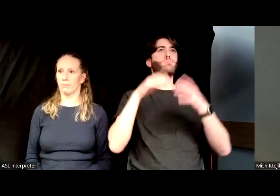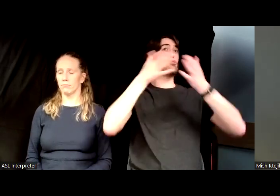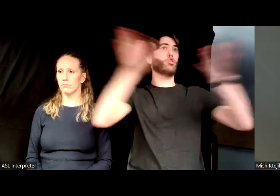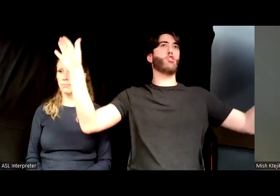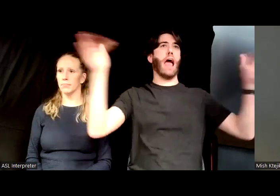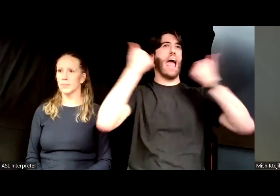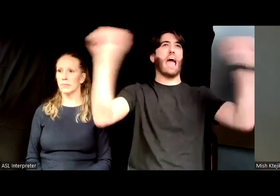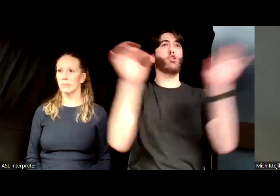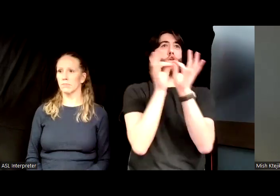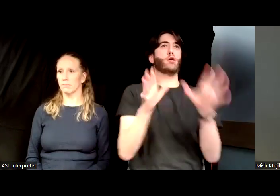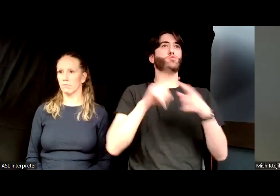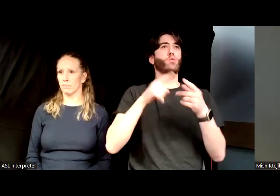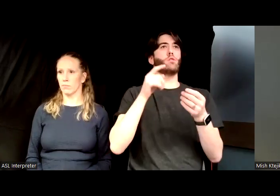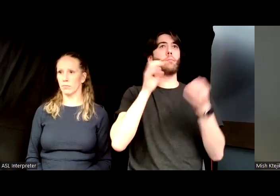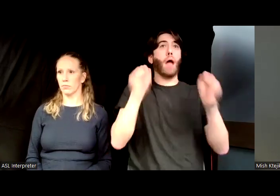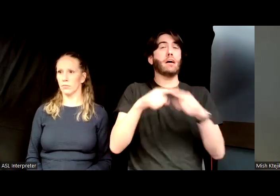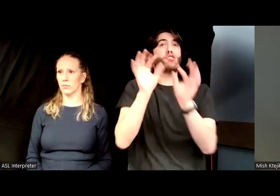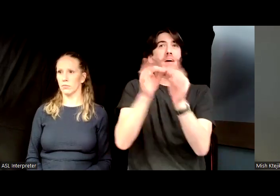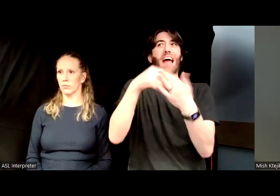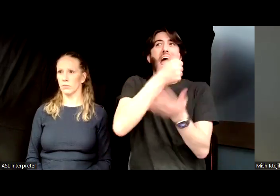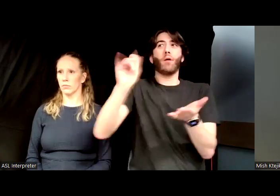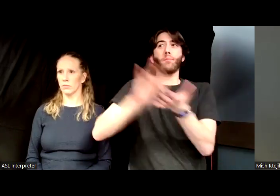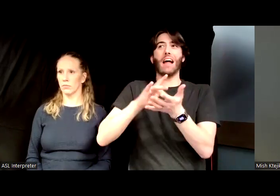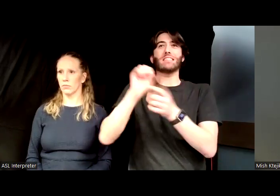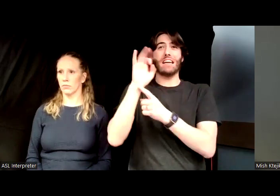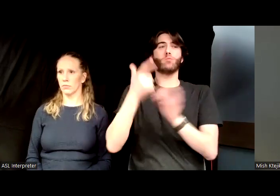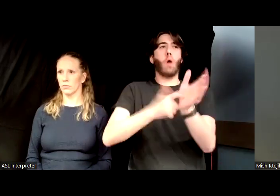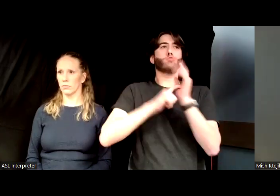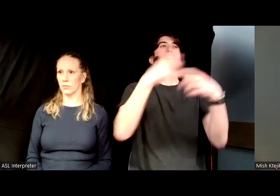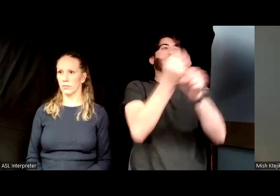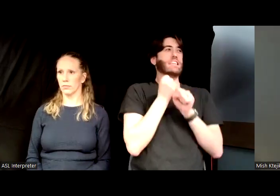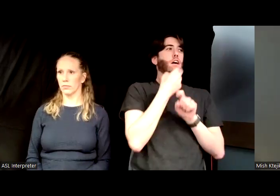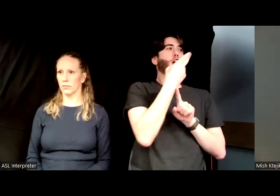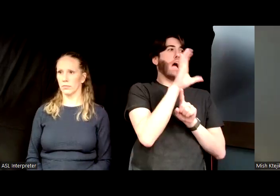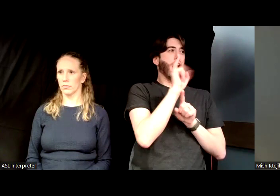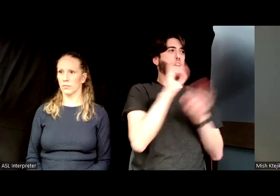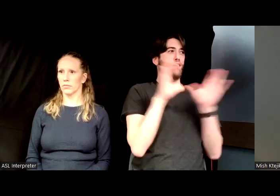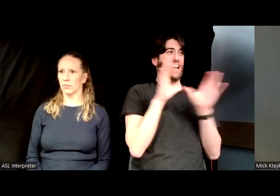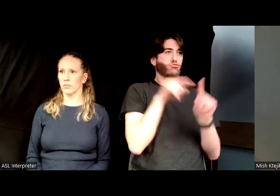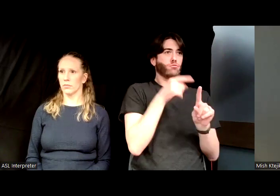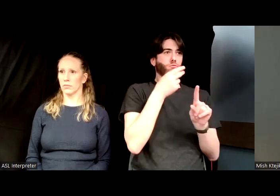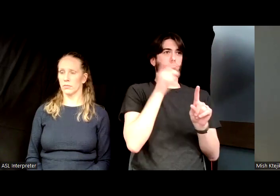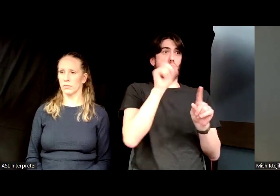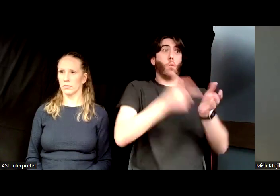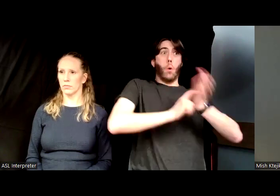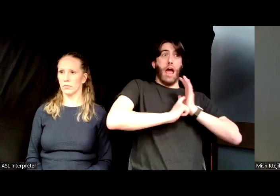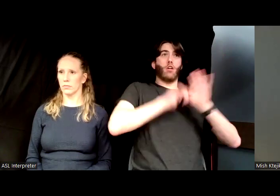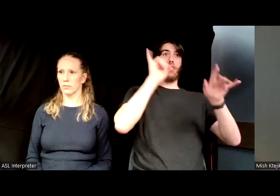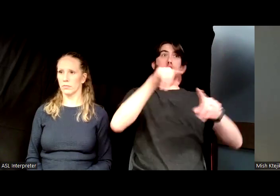Well, it's my understanding that for any interpreter to be able to interpret in a medical setting, it's a requirement to